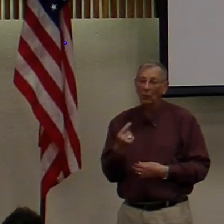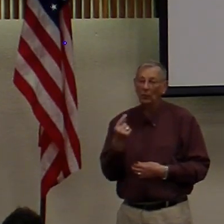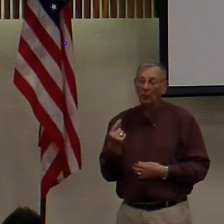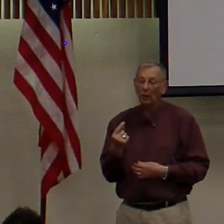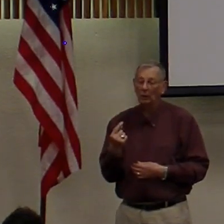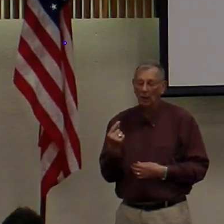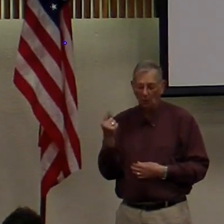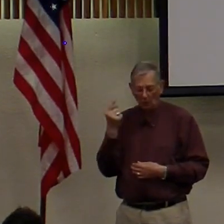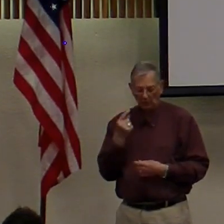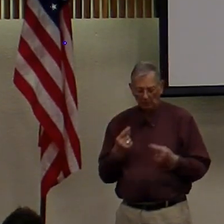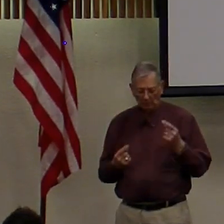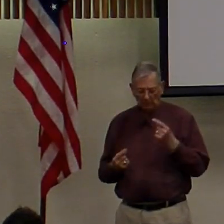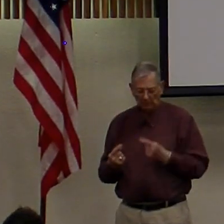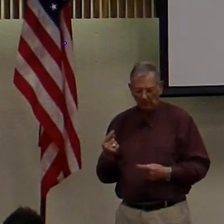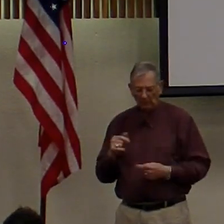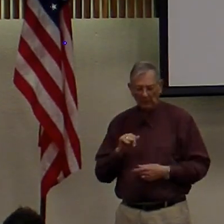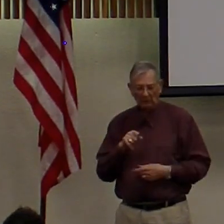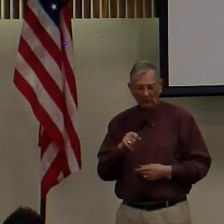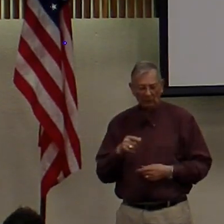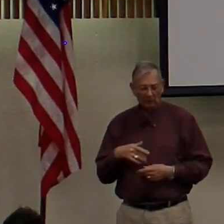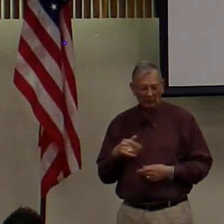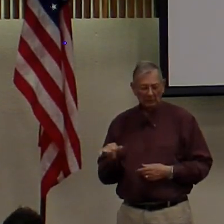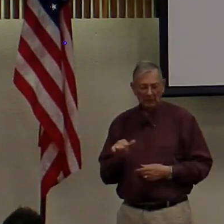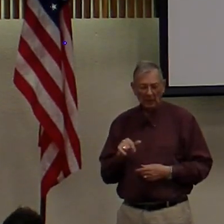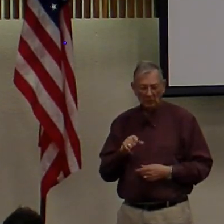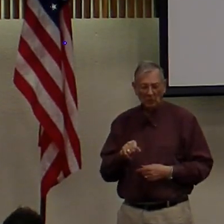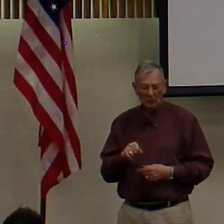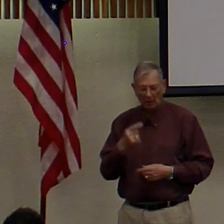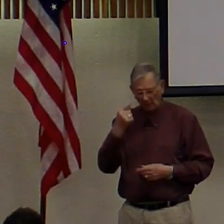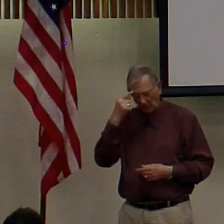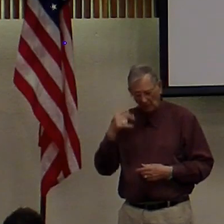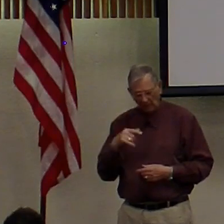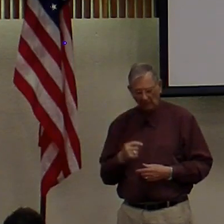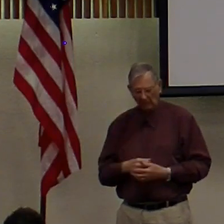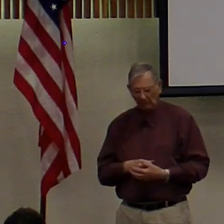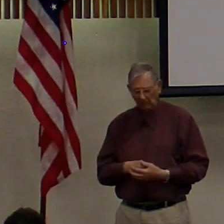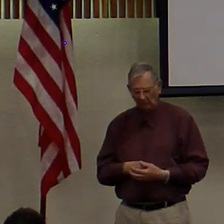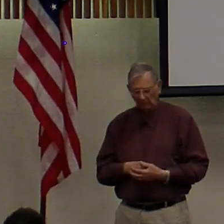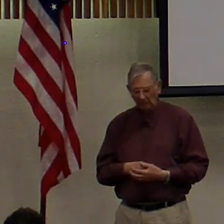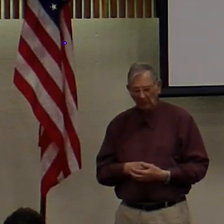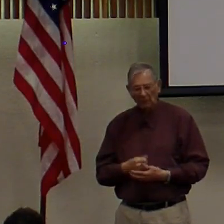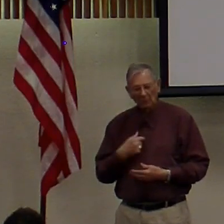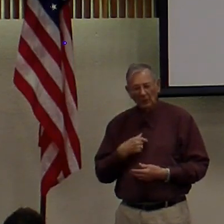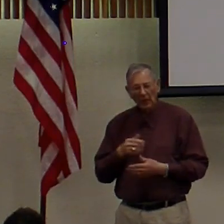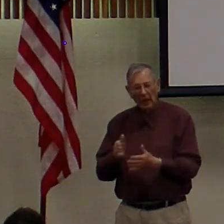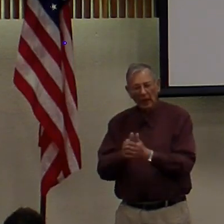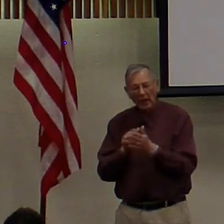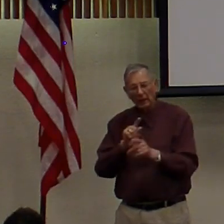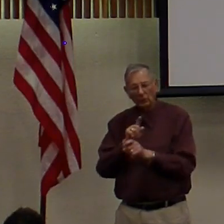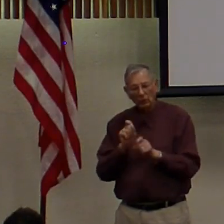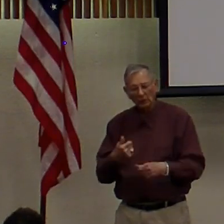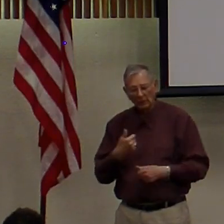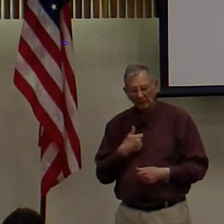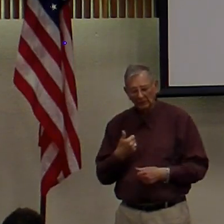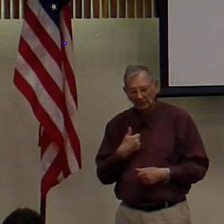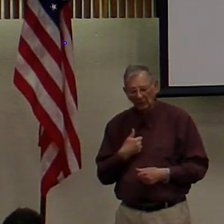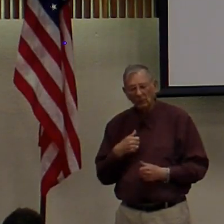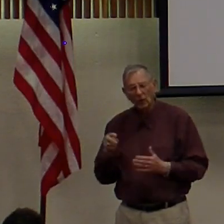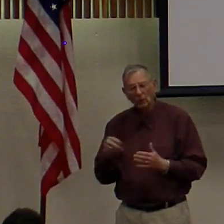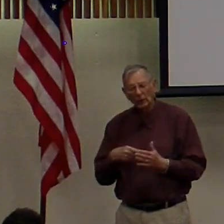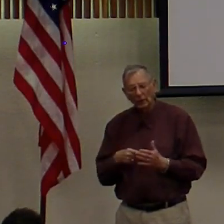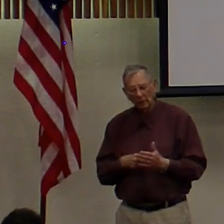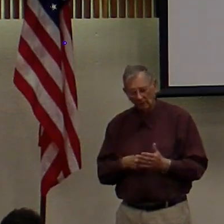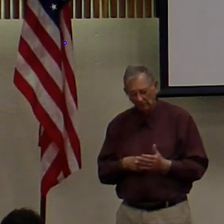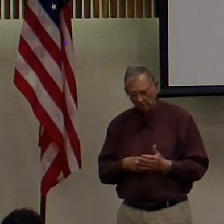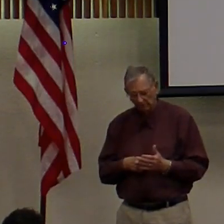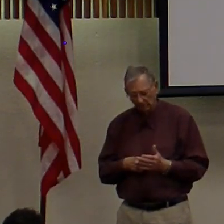one. And I wonder if you might feel the same when you really think about it. But I ask the question of myself when I read